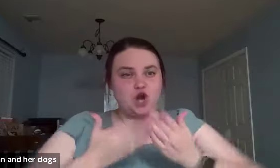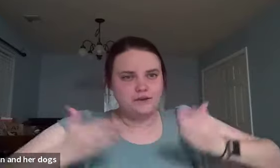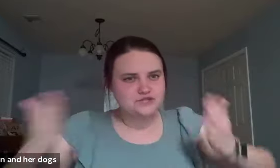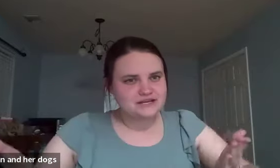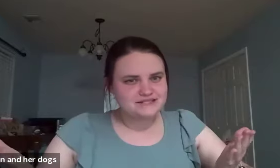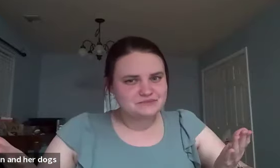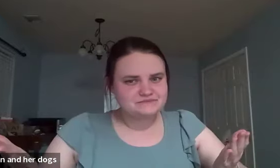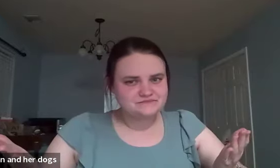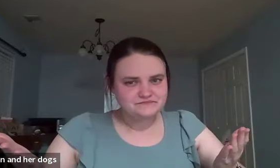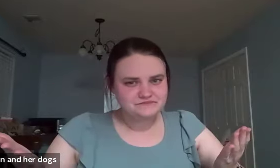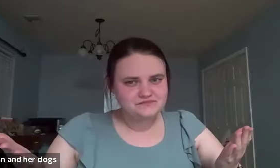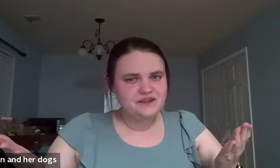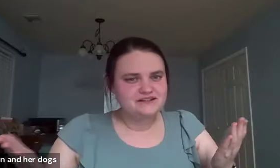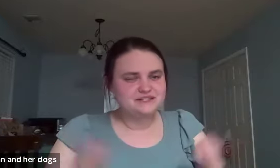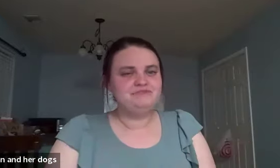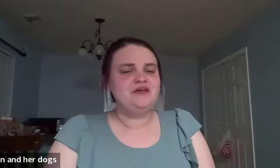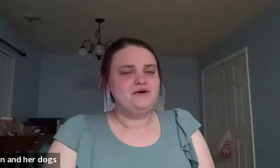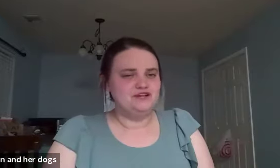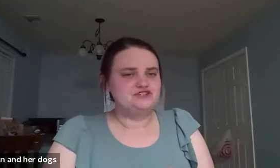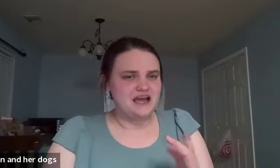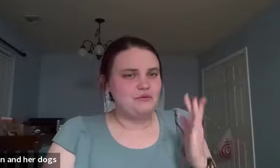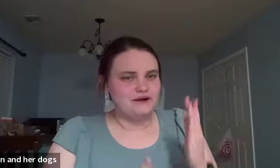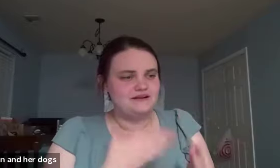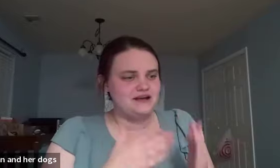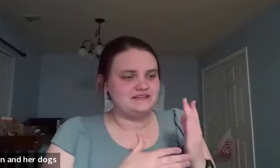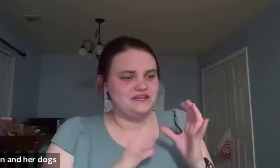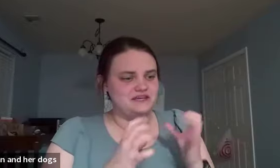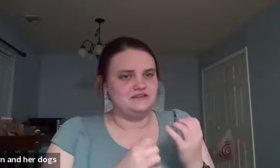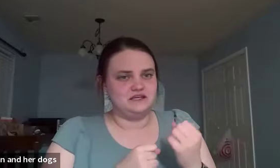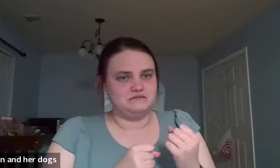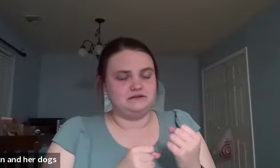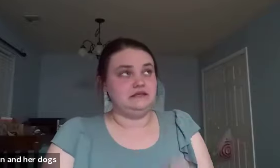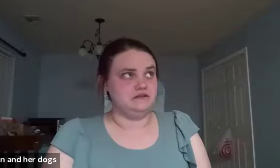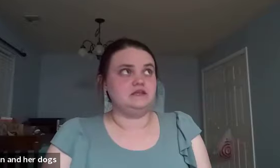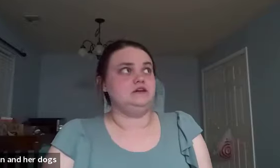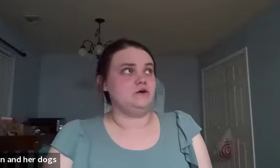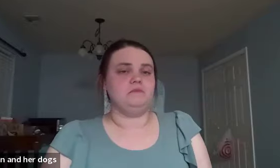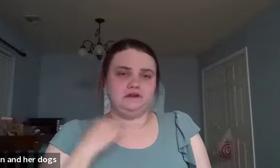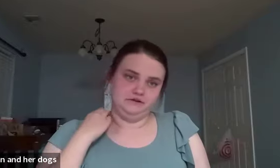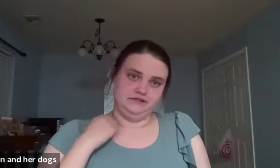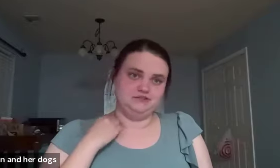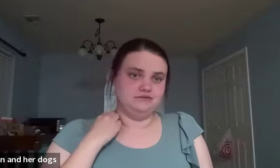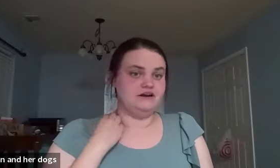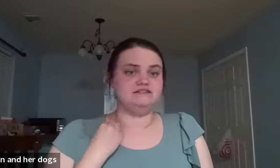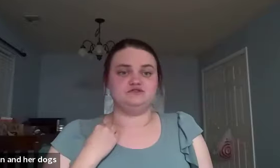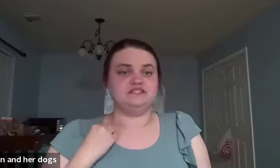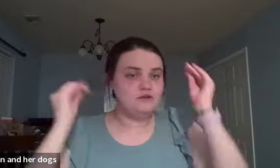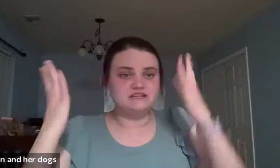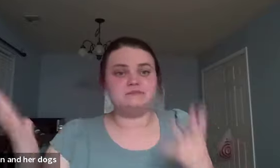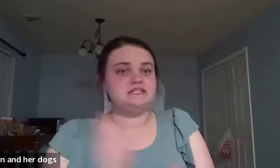different objects kind of deal. We usually have one class at the end of the end of the year. Oh my goodness, you guys, you can totally tell I'm